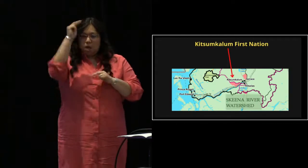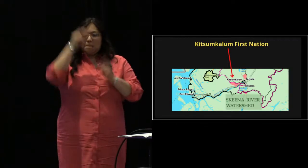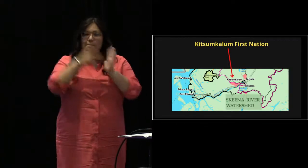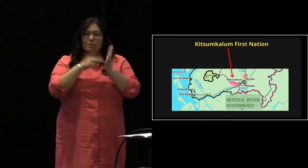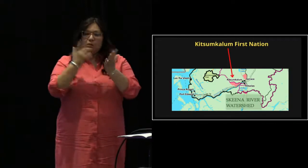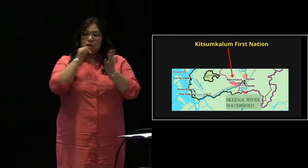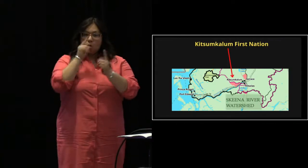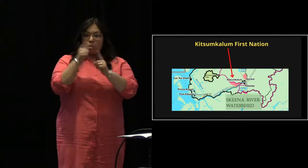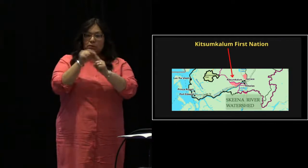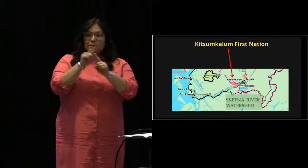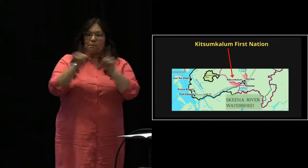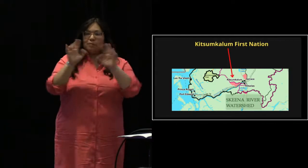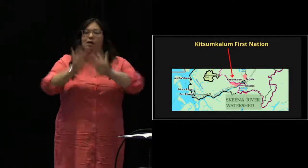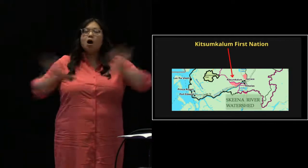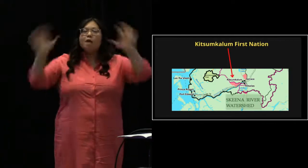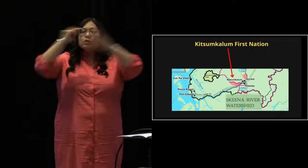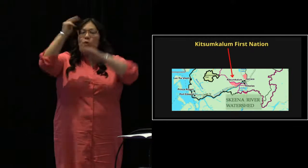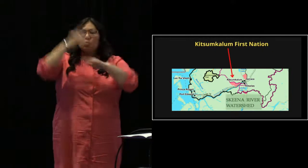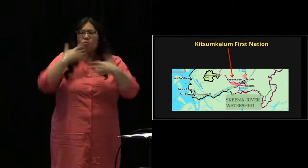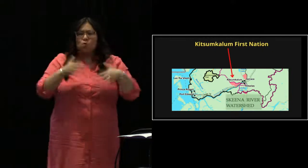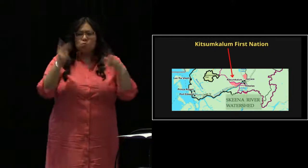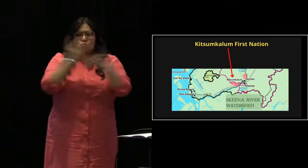that Point family is from the north.